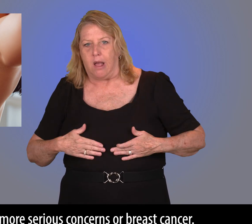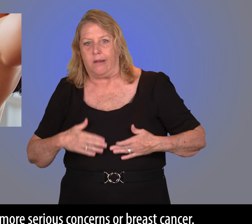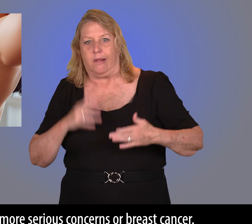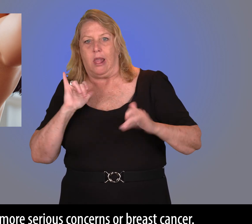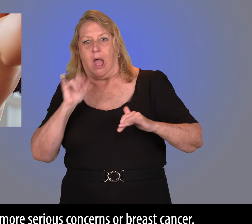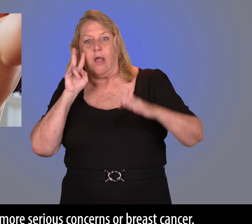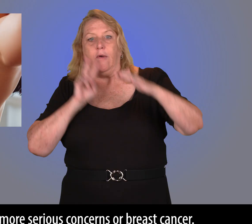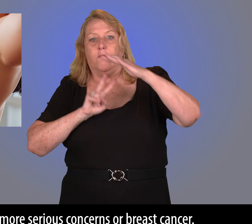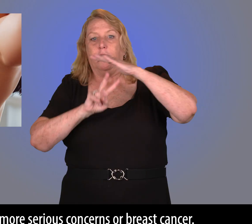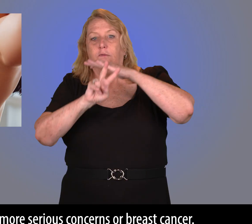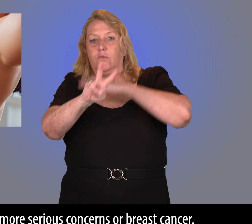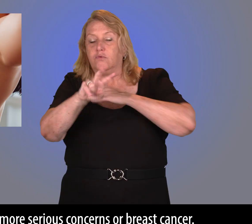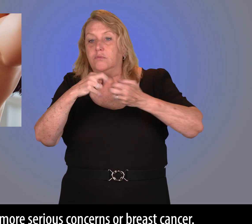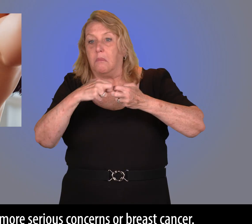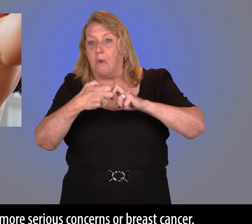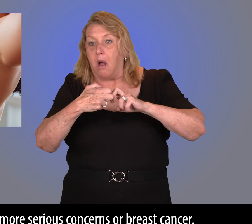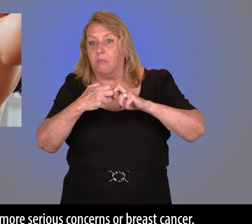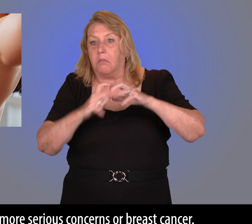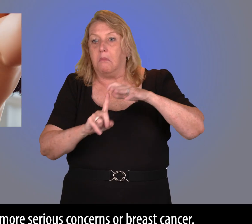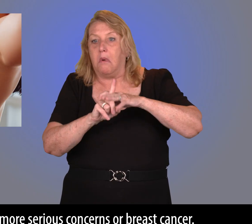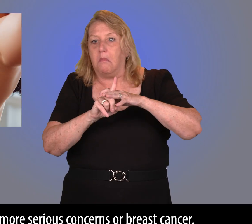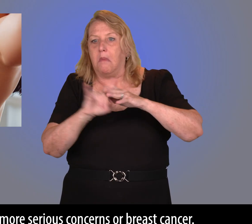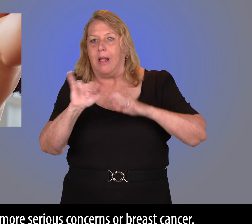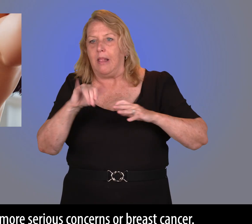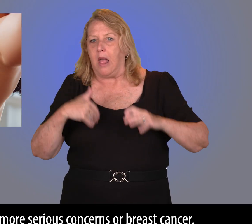more serious concerns or breast cancer.